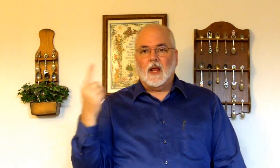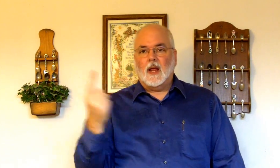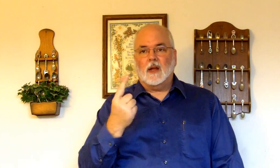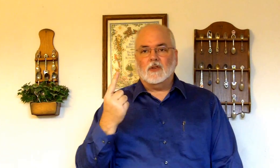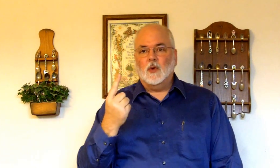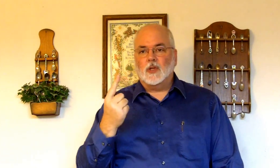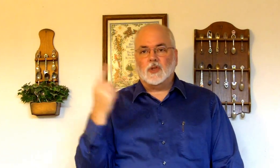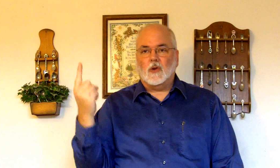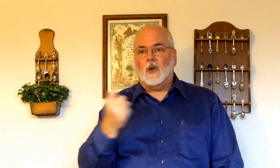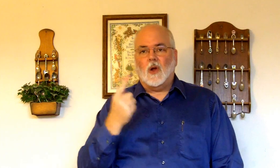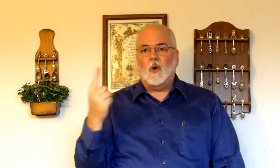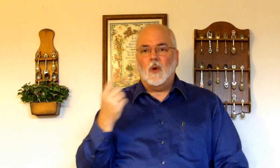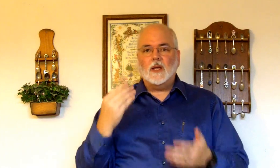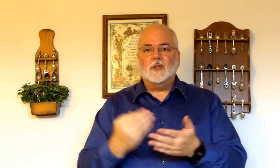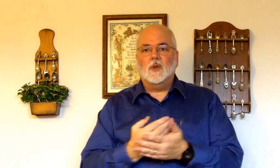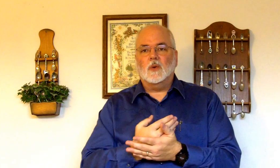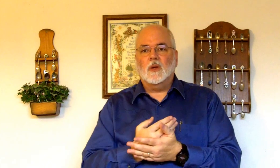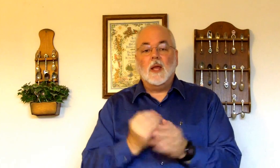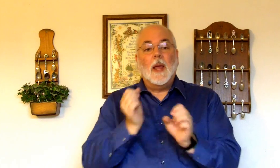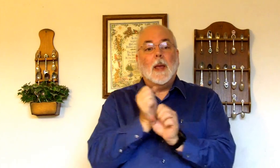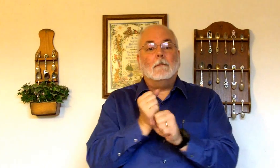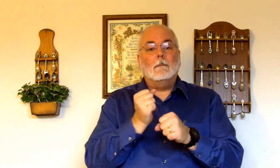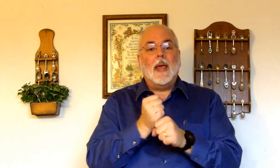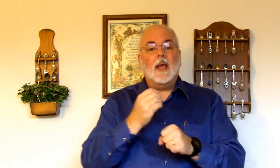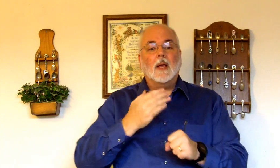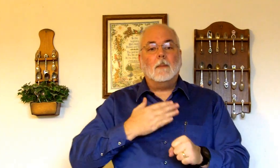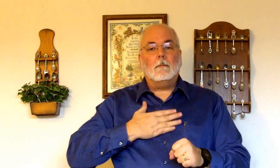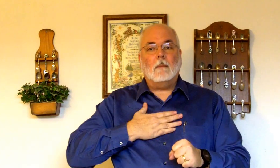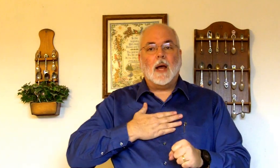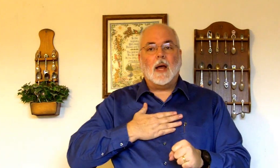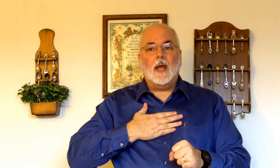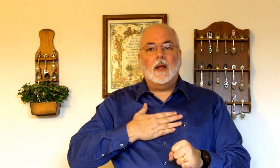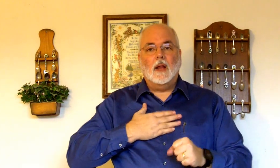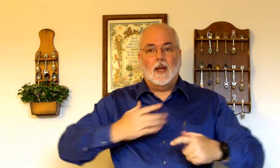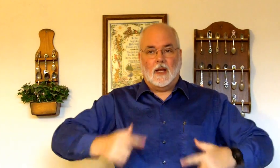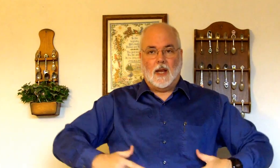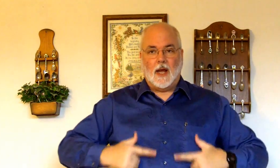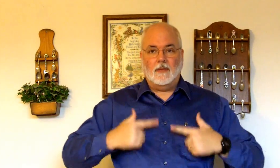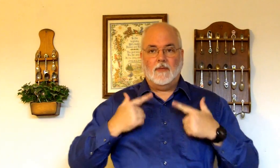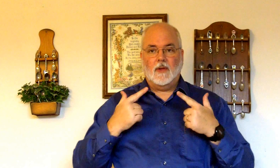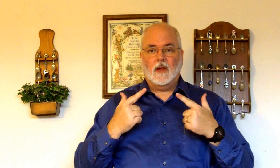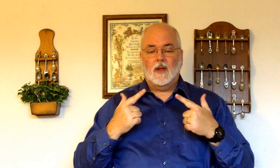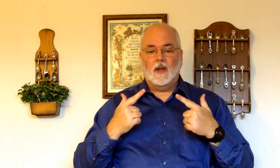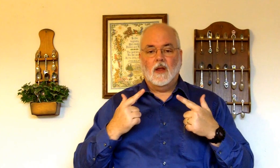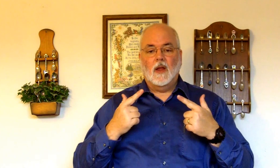and do a circle. Always new. Make my life